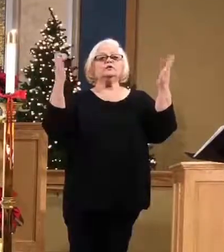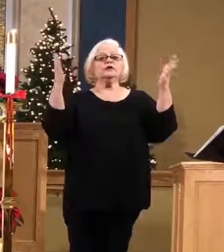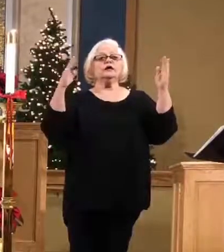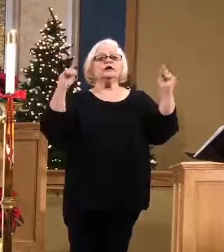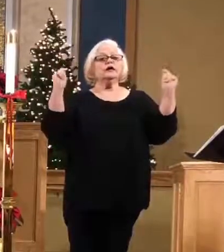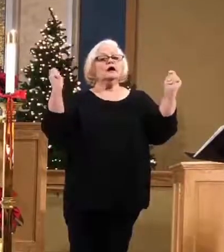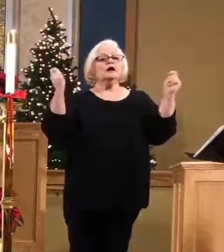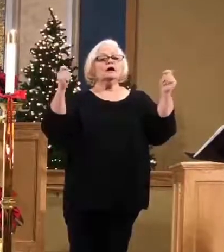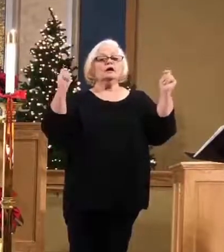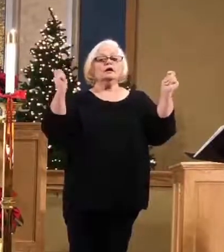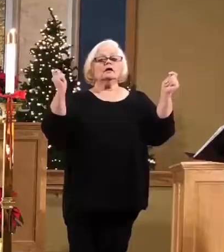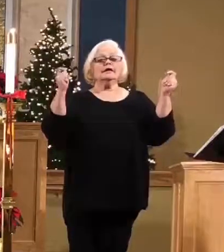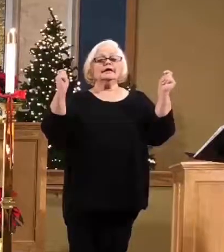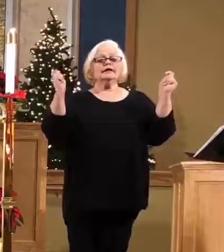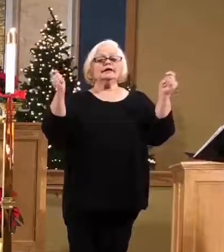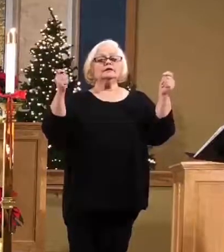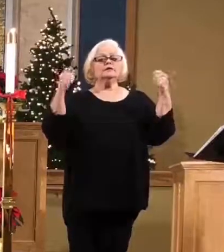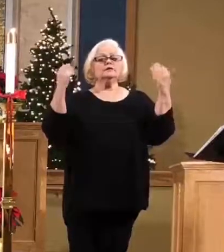Alleluia,